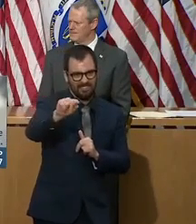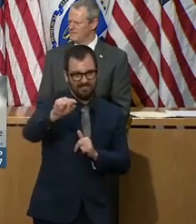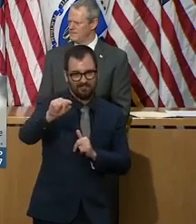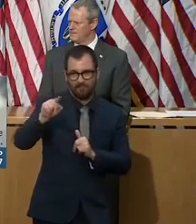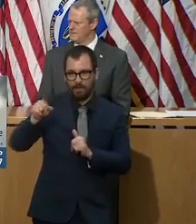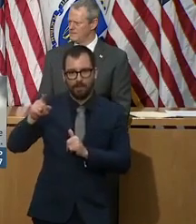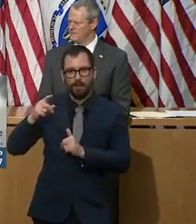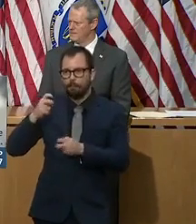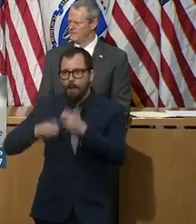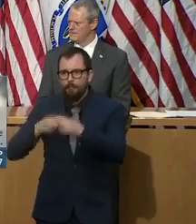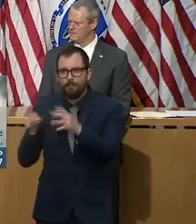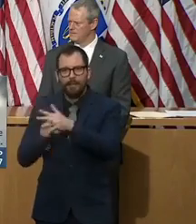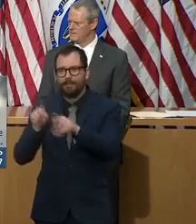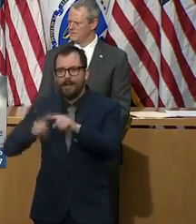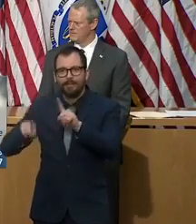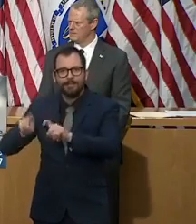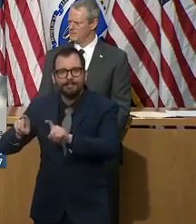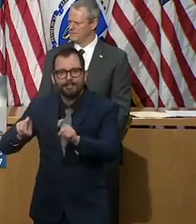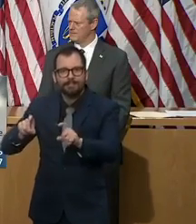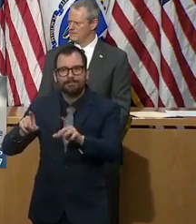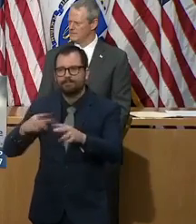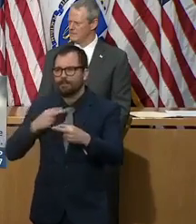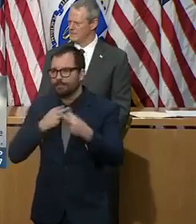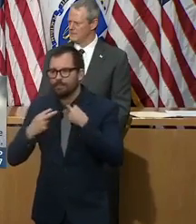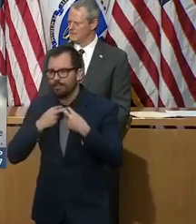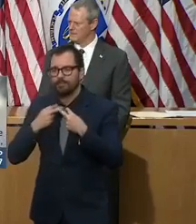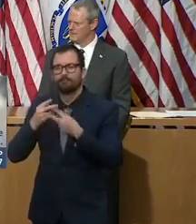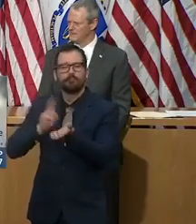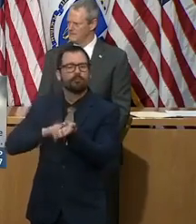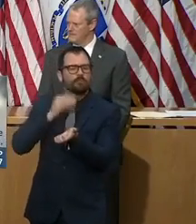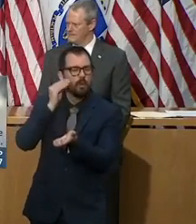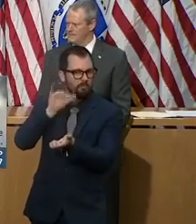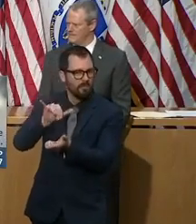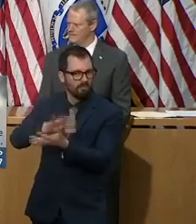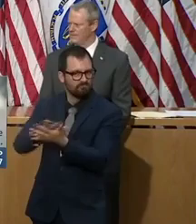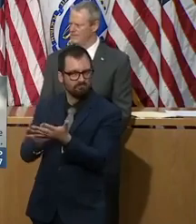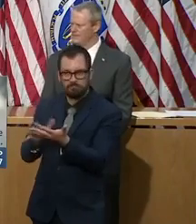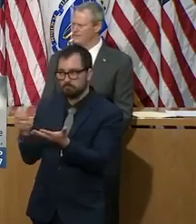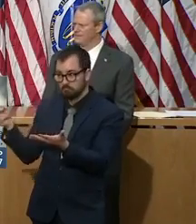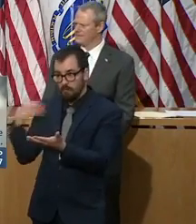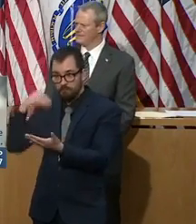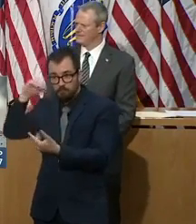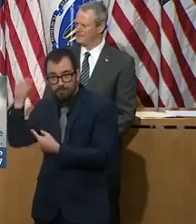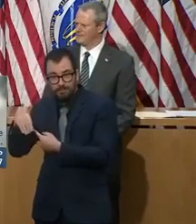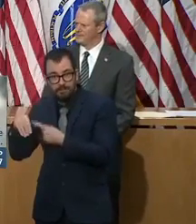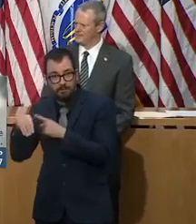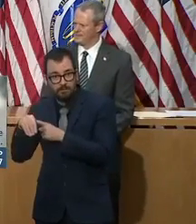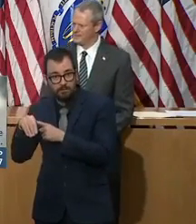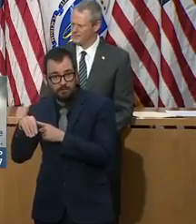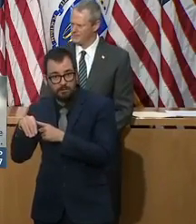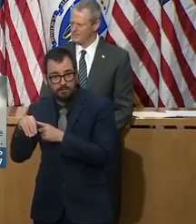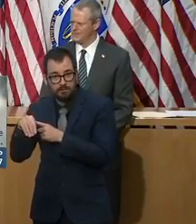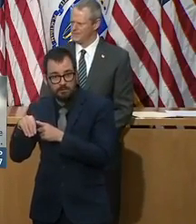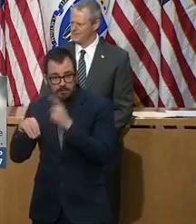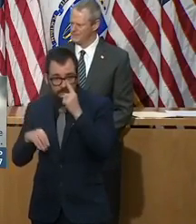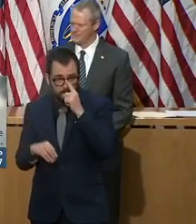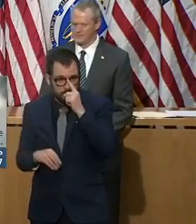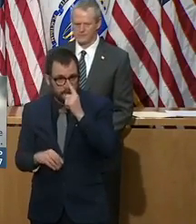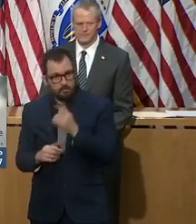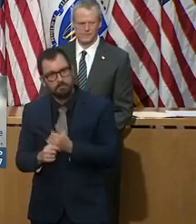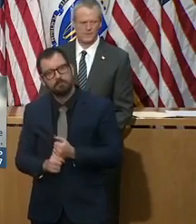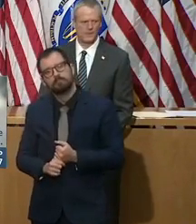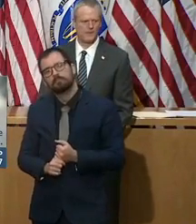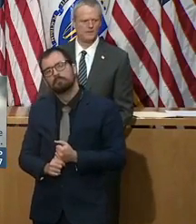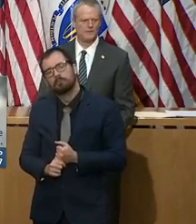So we actually put out that data in the backpack every day in terms of the number